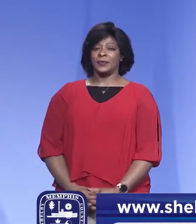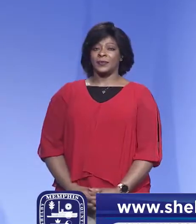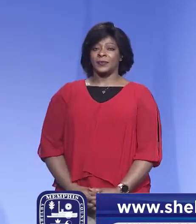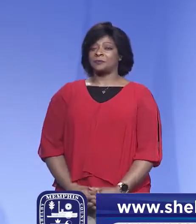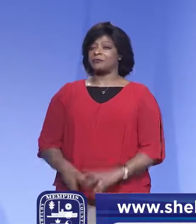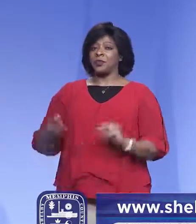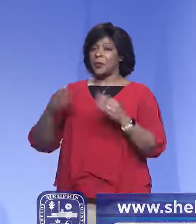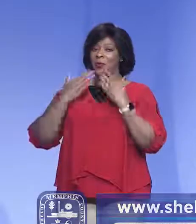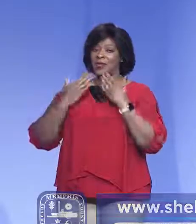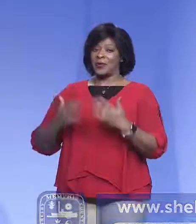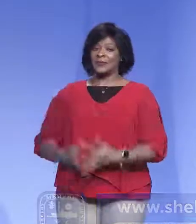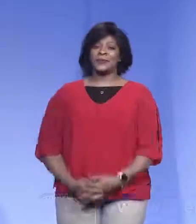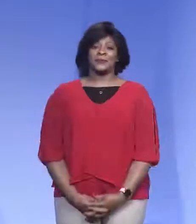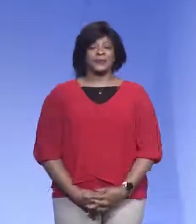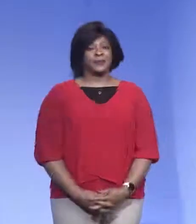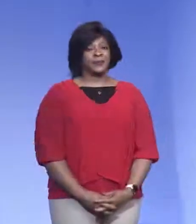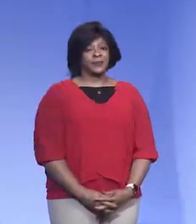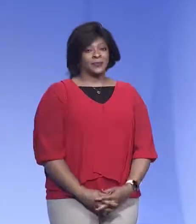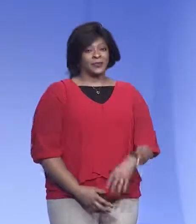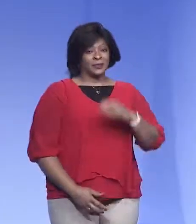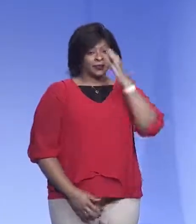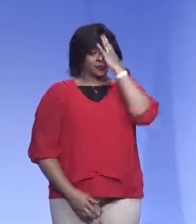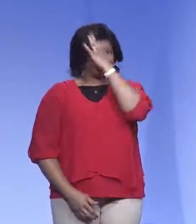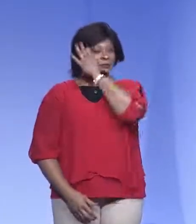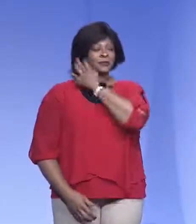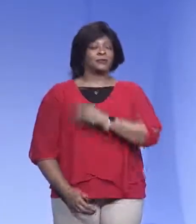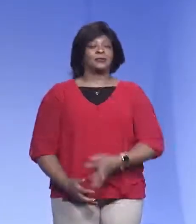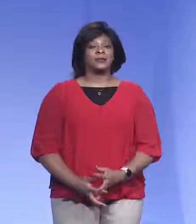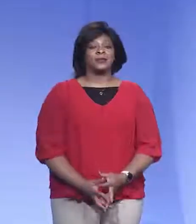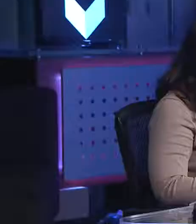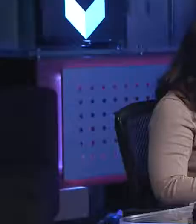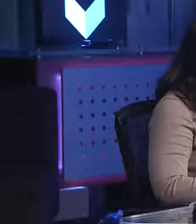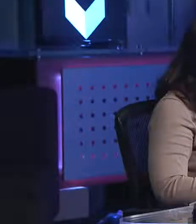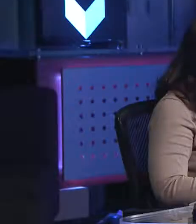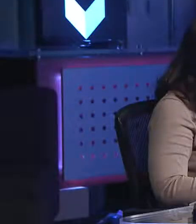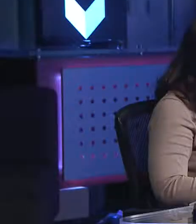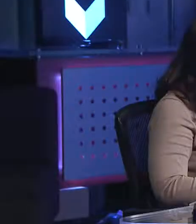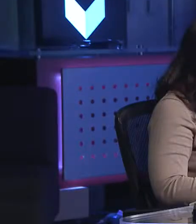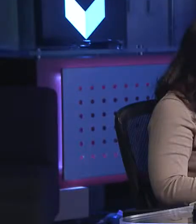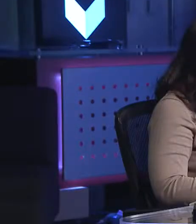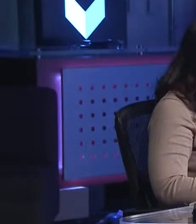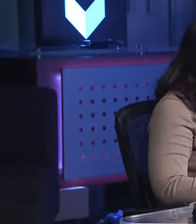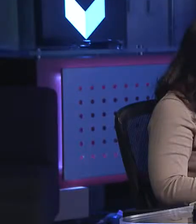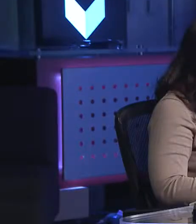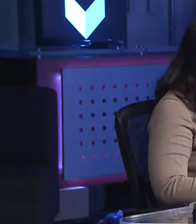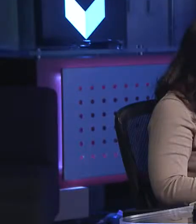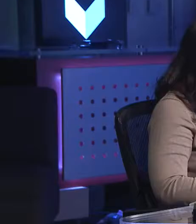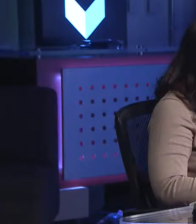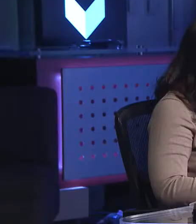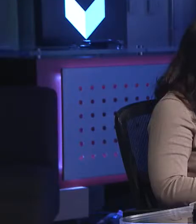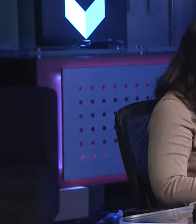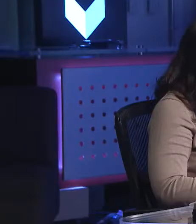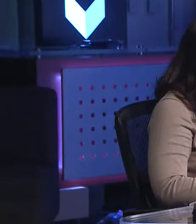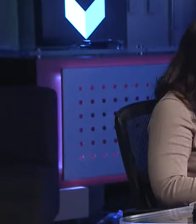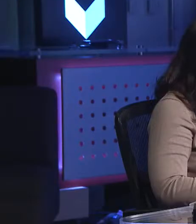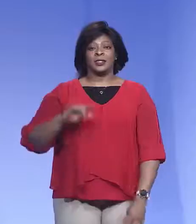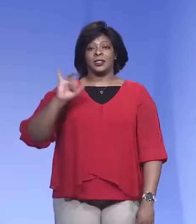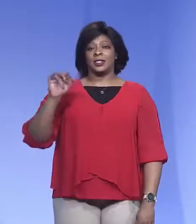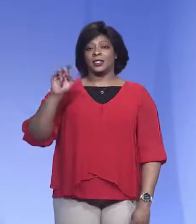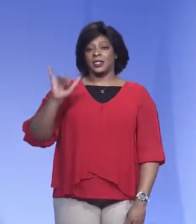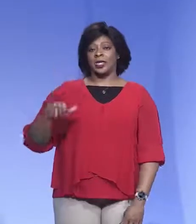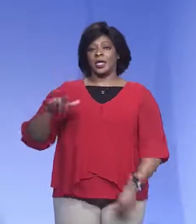No, thank you. Jenny DePrizio, Local 24.